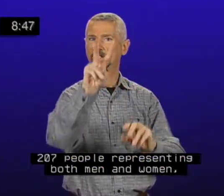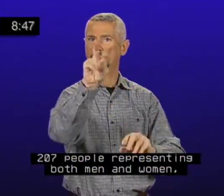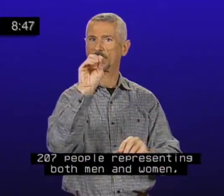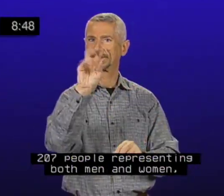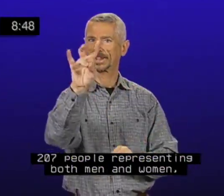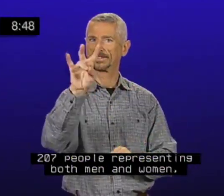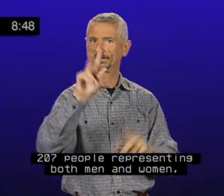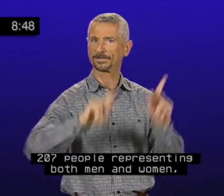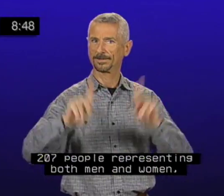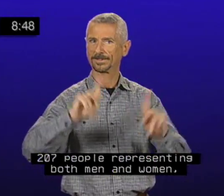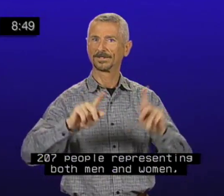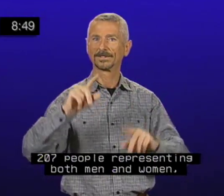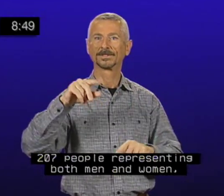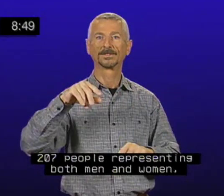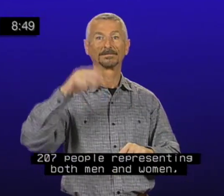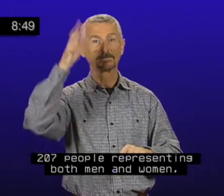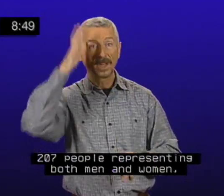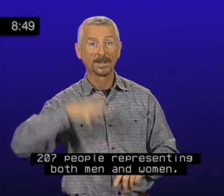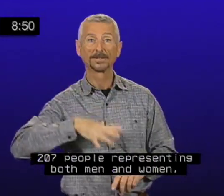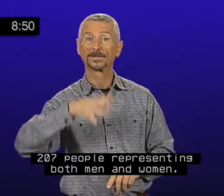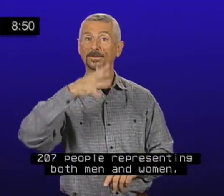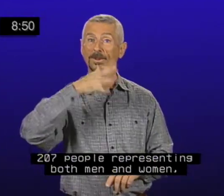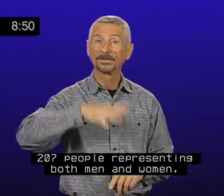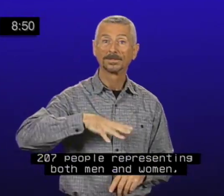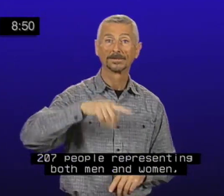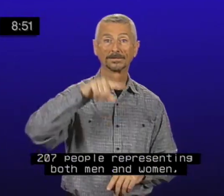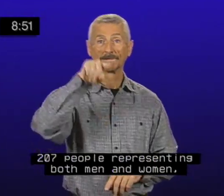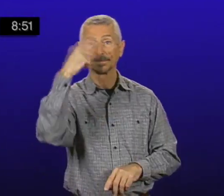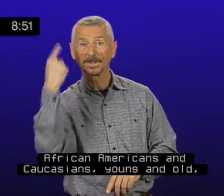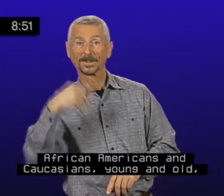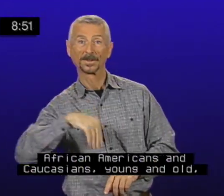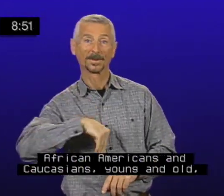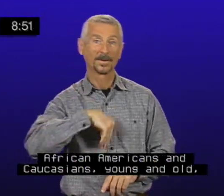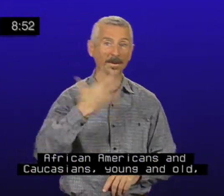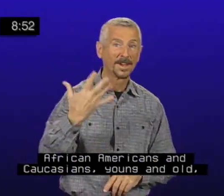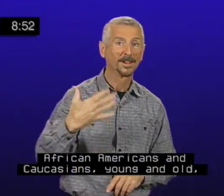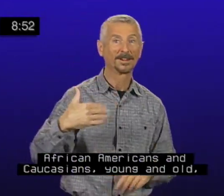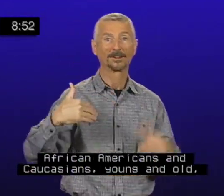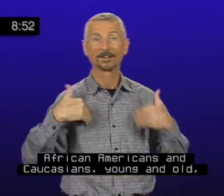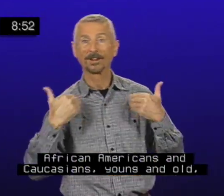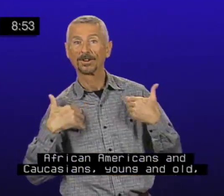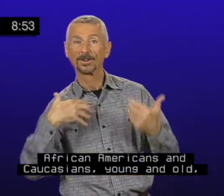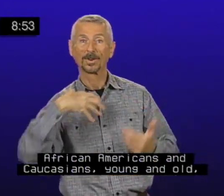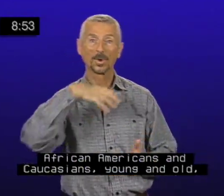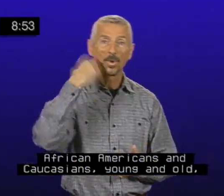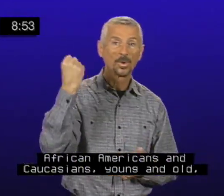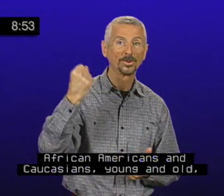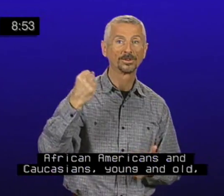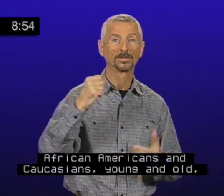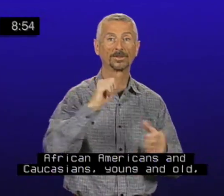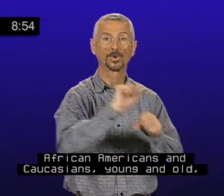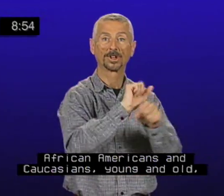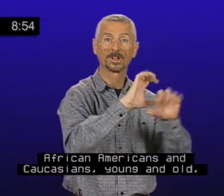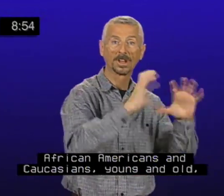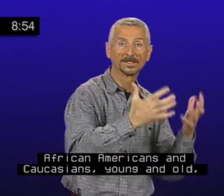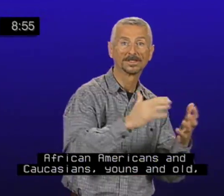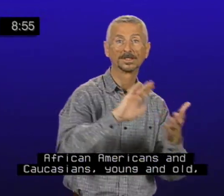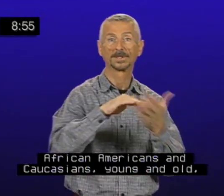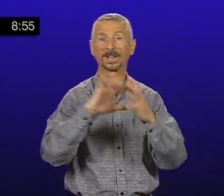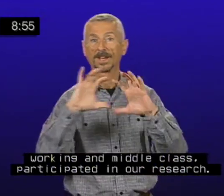207 people, representing both men and women, African Americans and Caucasians, young and old, working and